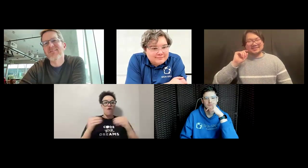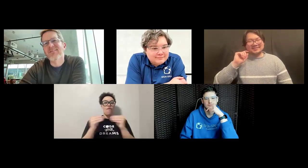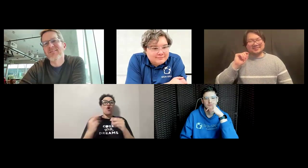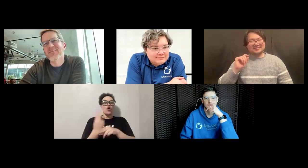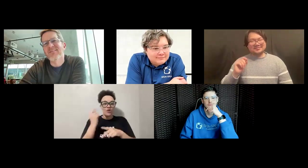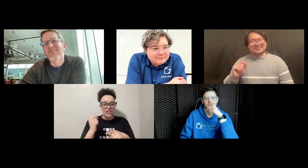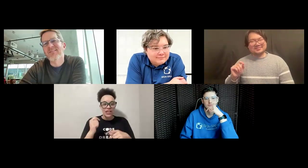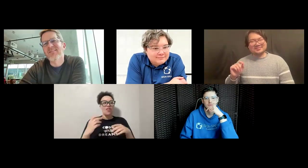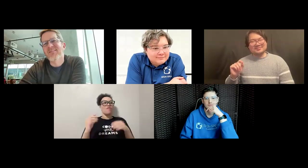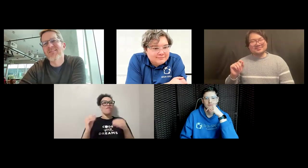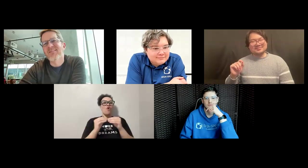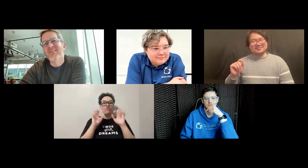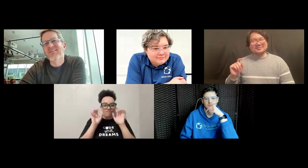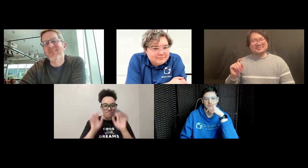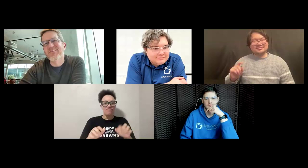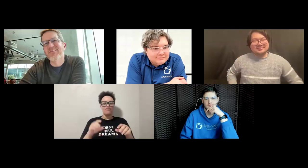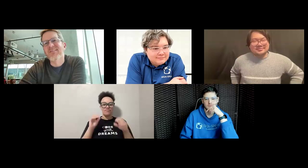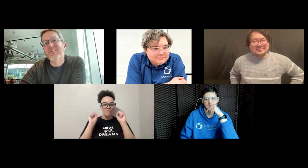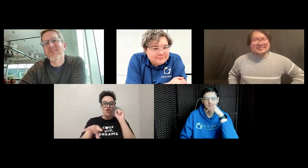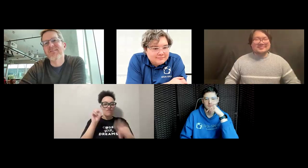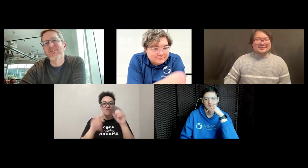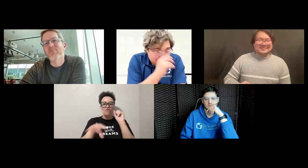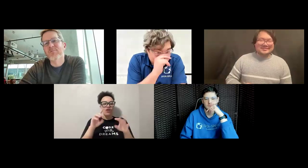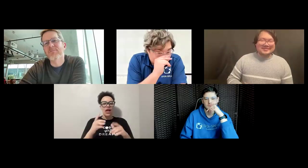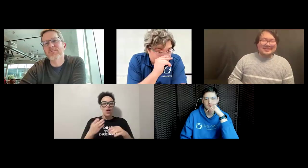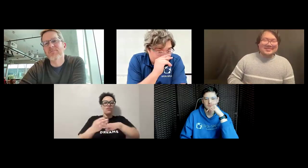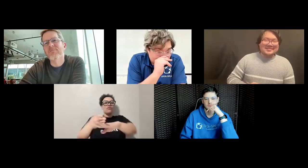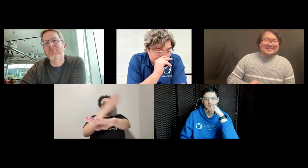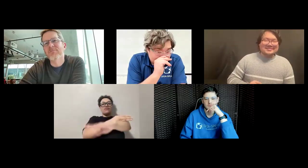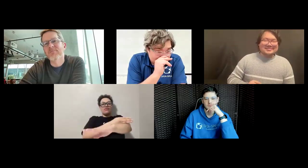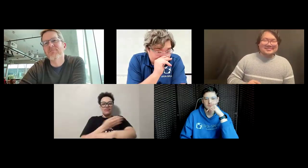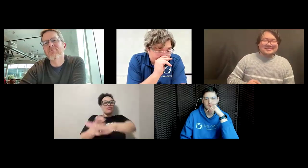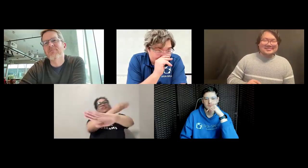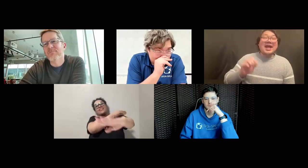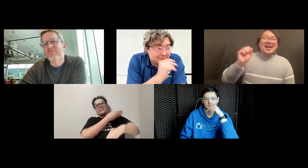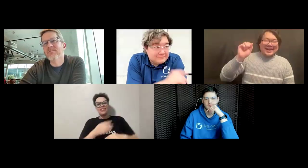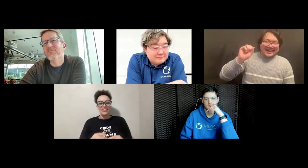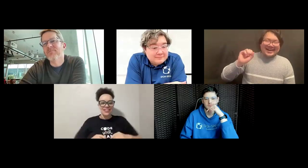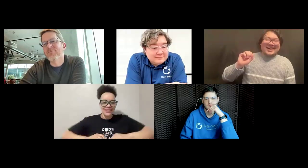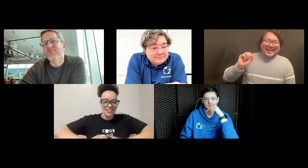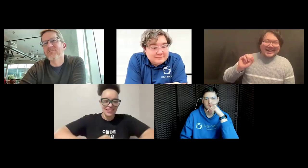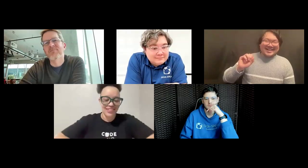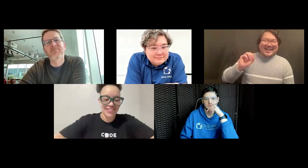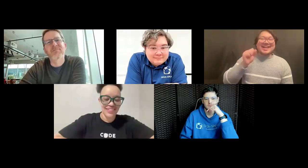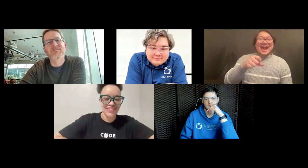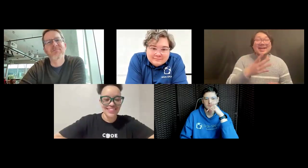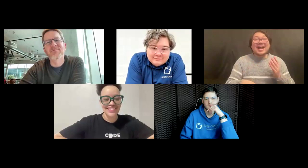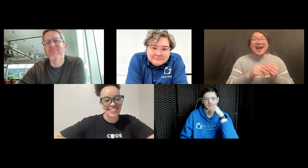of the AI and the deaf community, it'll have more emphasis and more things to go off of to improve, right?